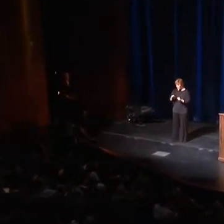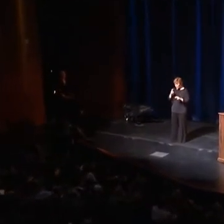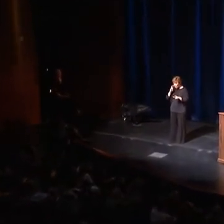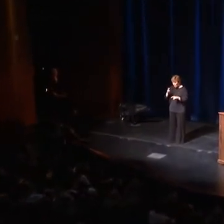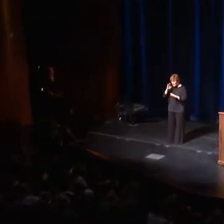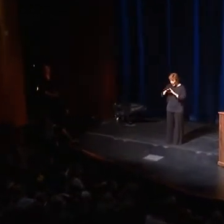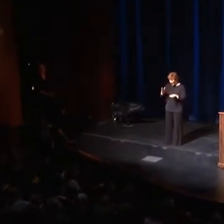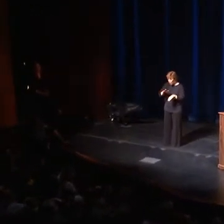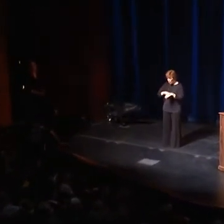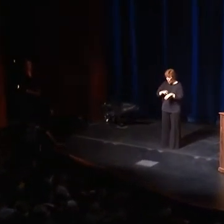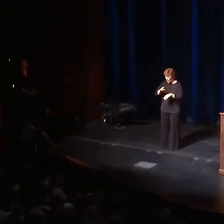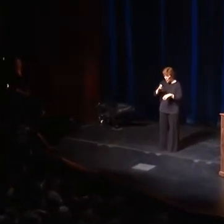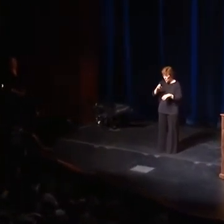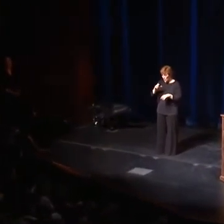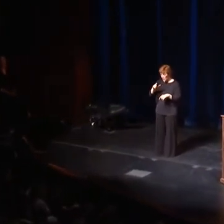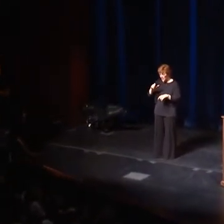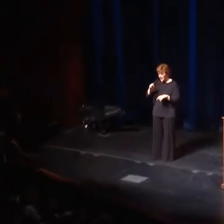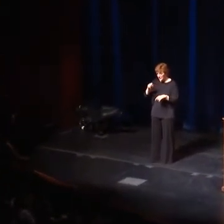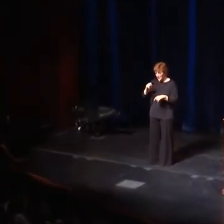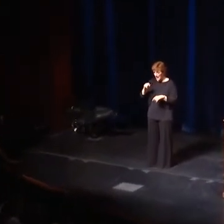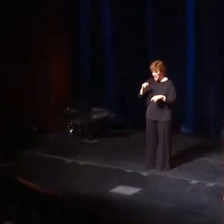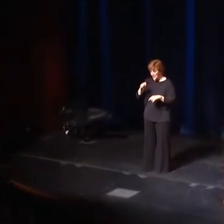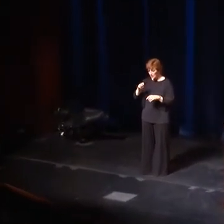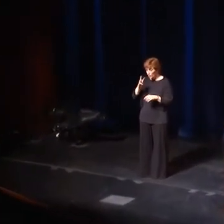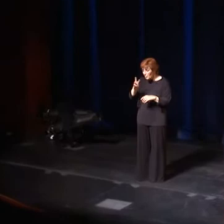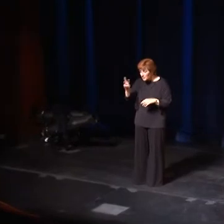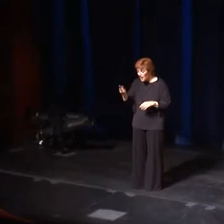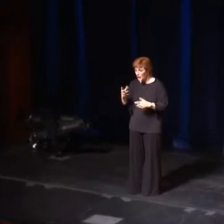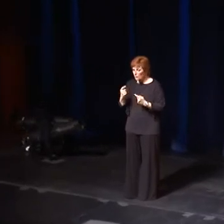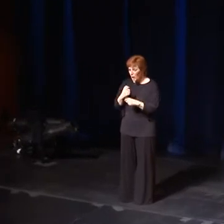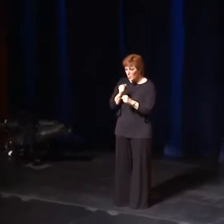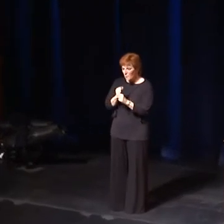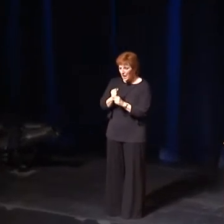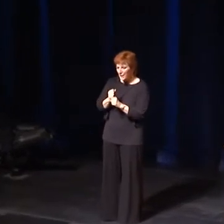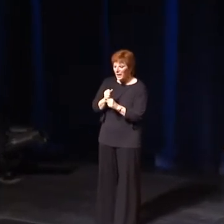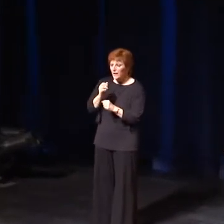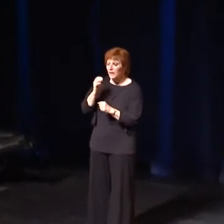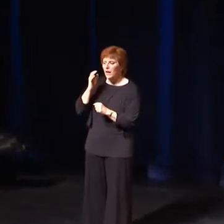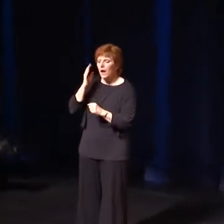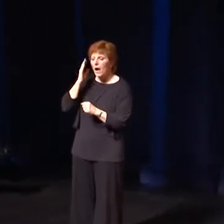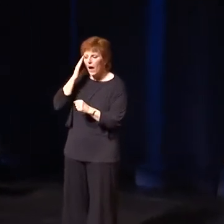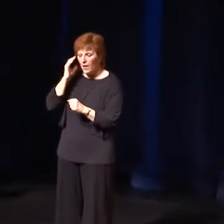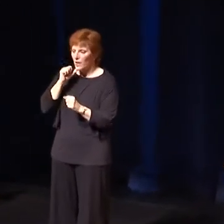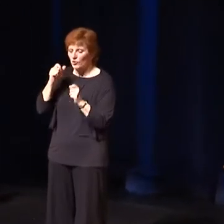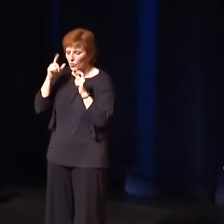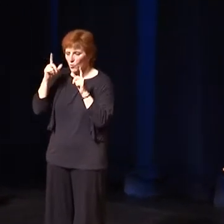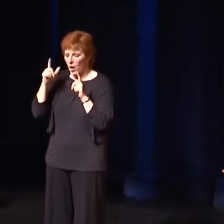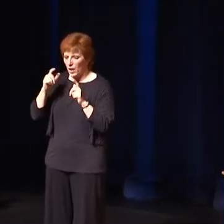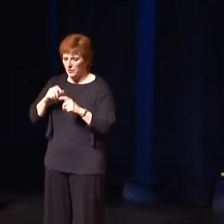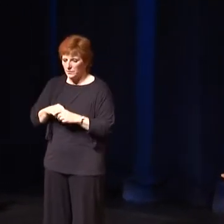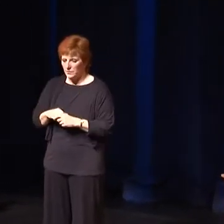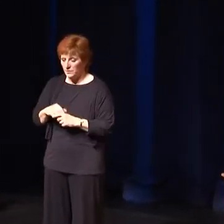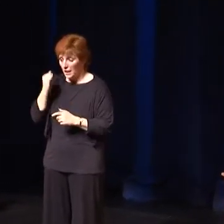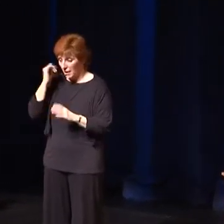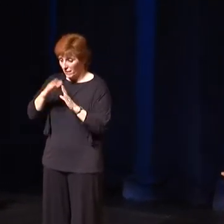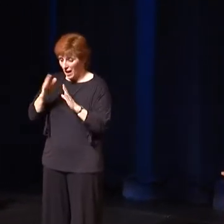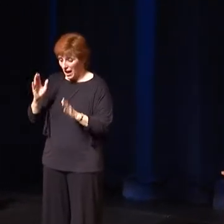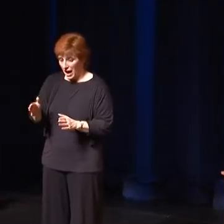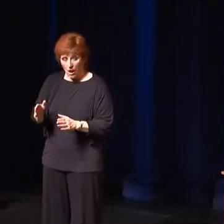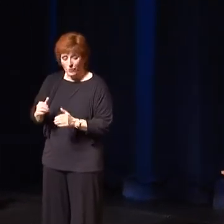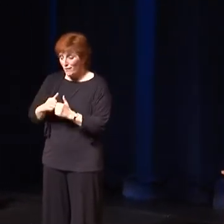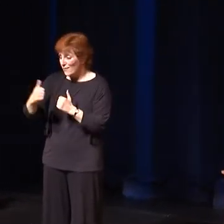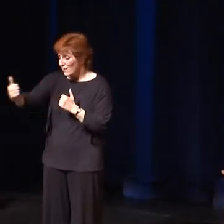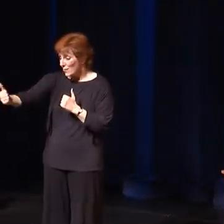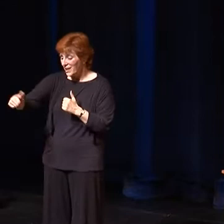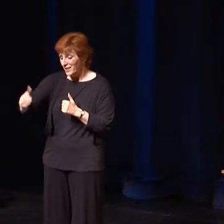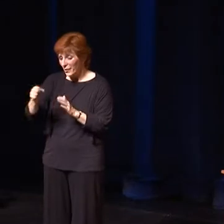at the house on the real estate website? You want to try to make it not a surprise. You know, if the house is like far away